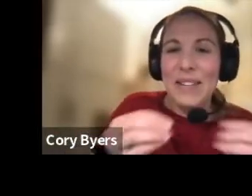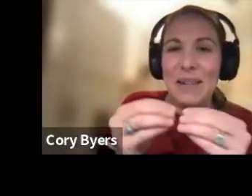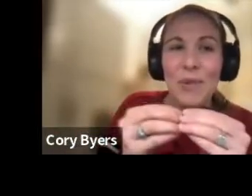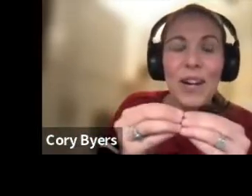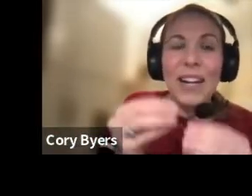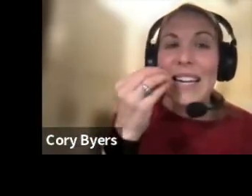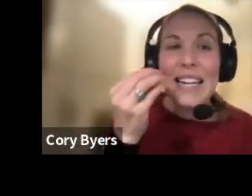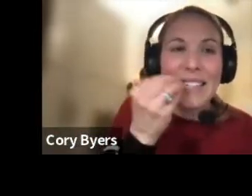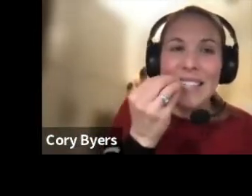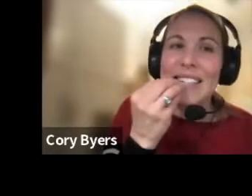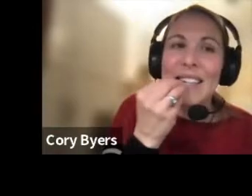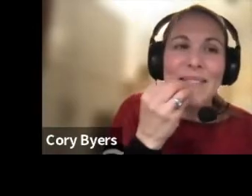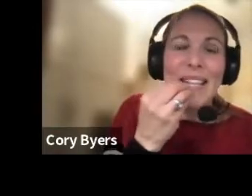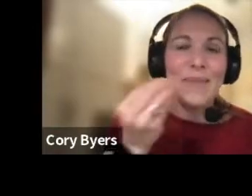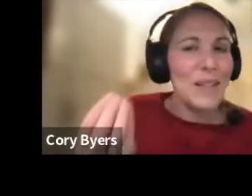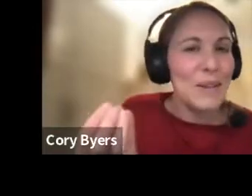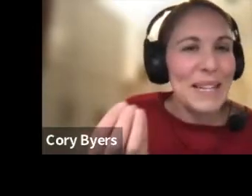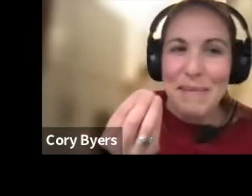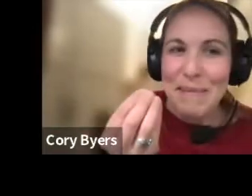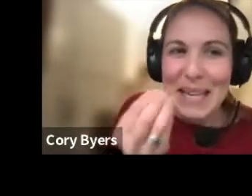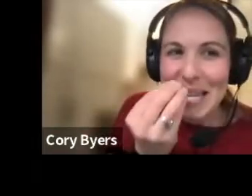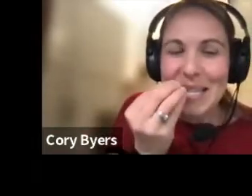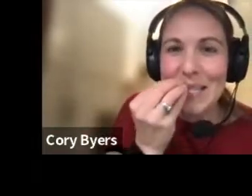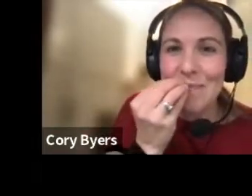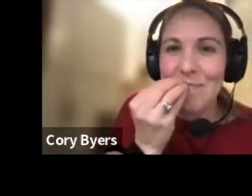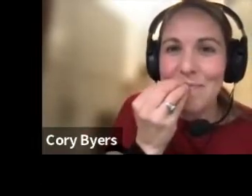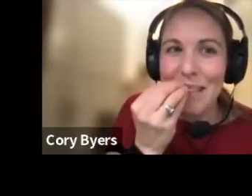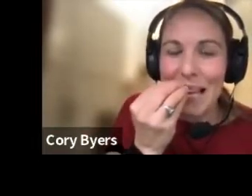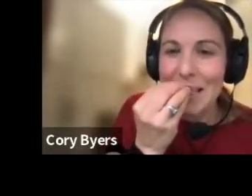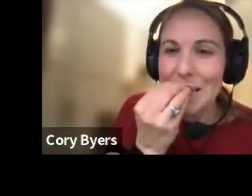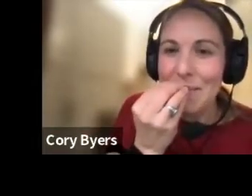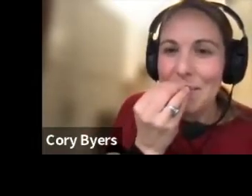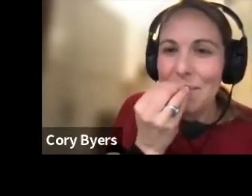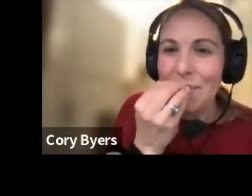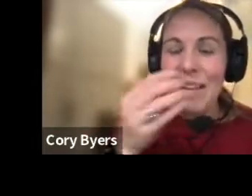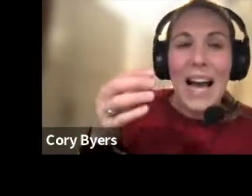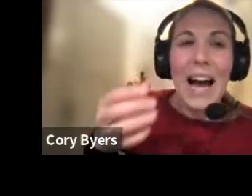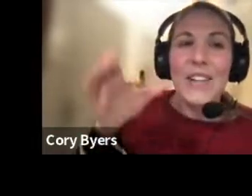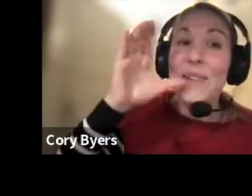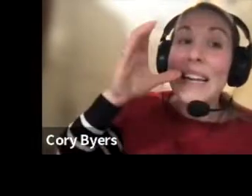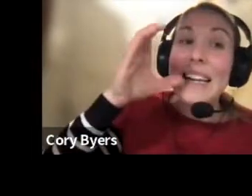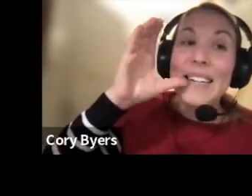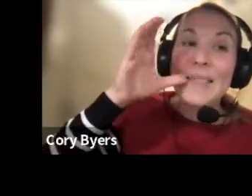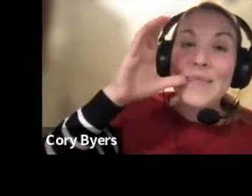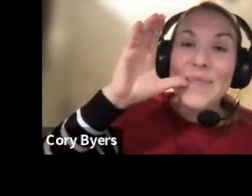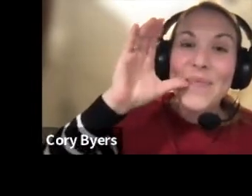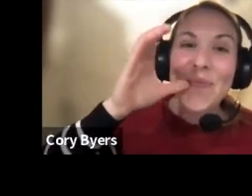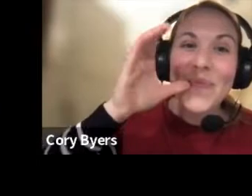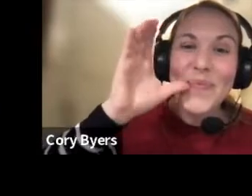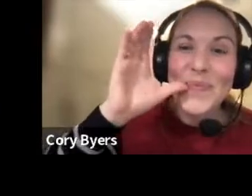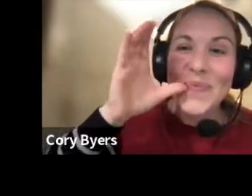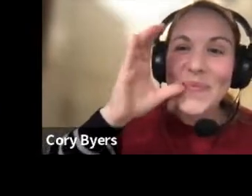okay, we did more. Eat. That's one of the ones that makes sense. Eat. A drink.